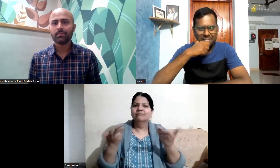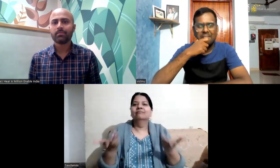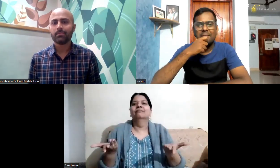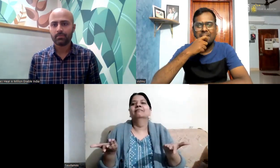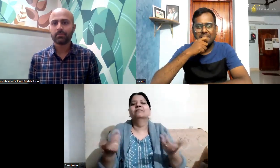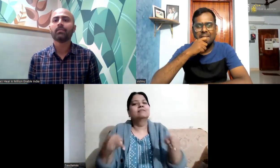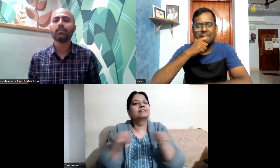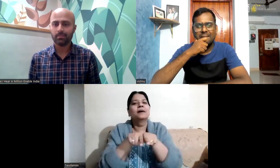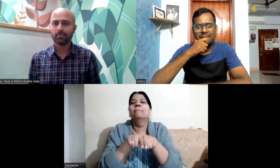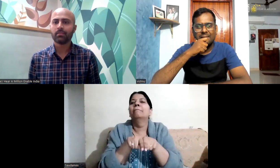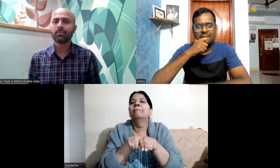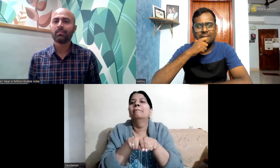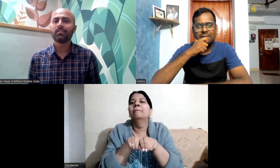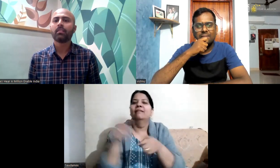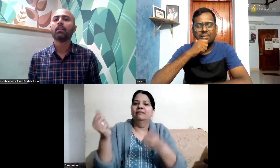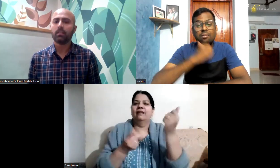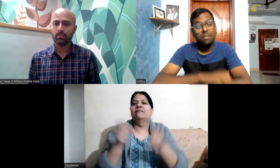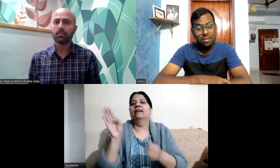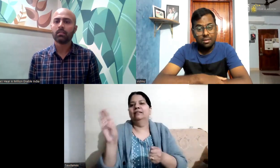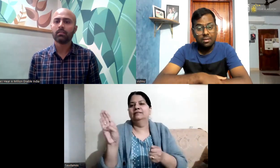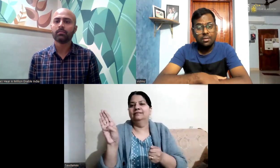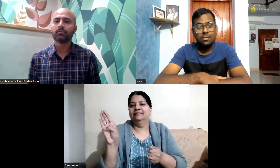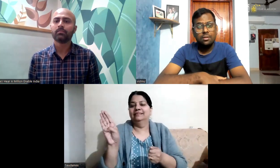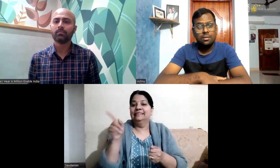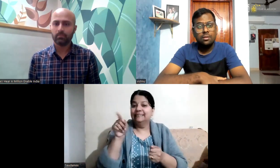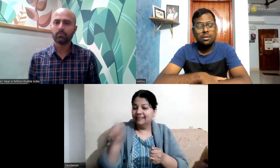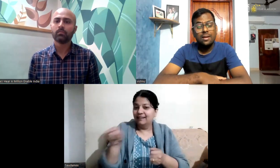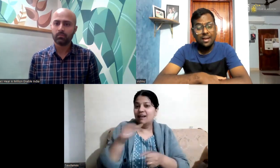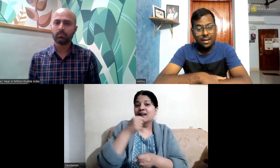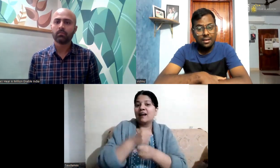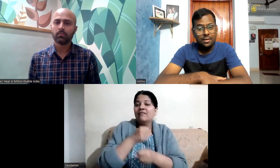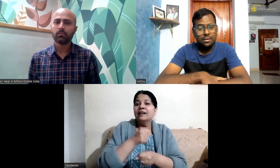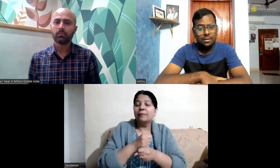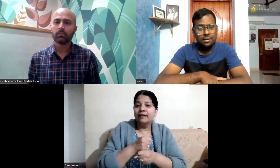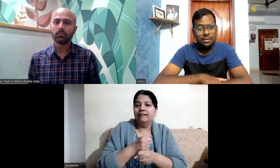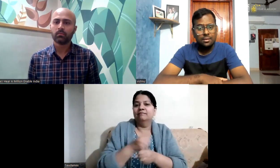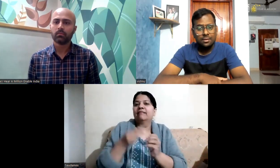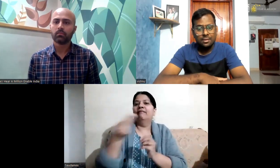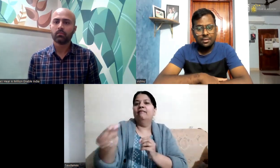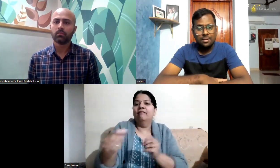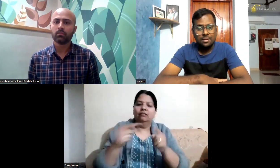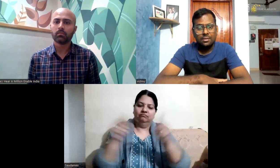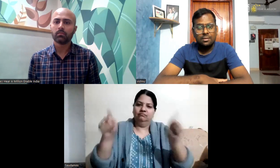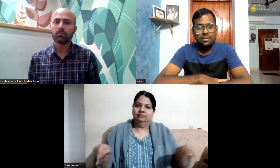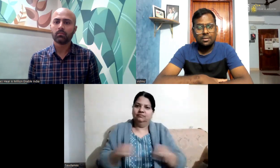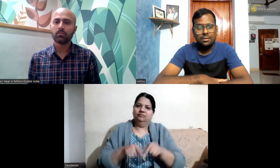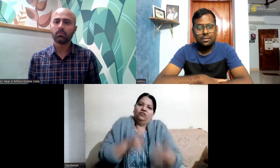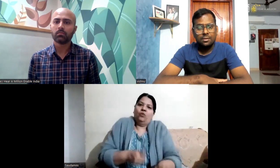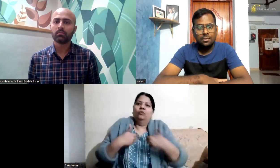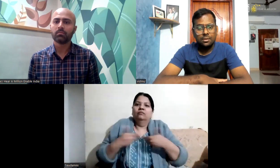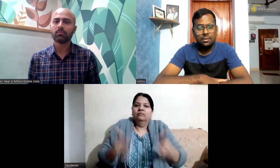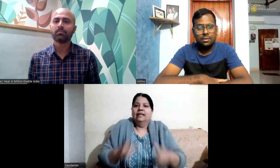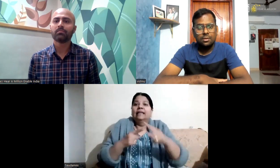station, no? Yeah. So likewise, it's for the driving license as well. So the government, they